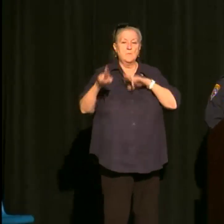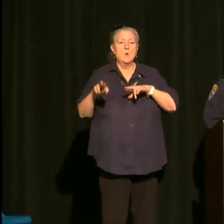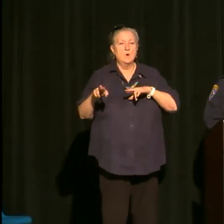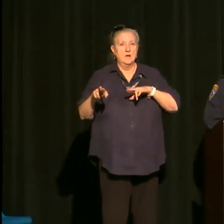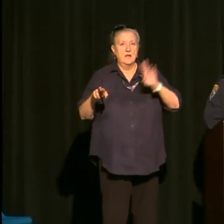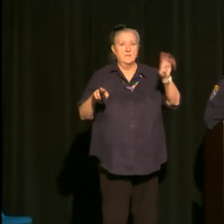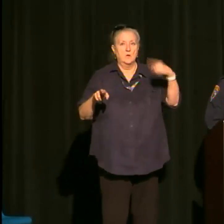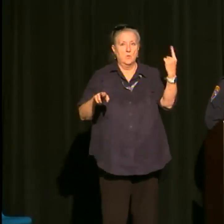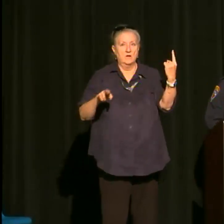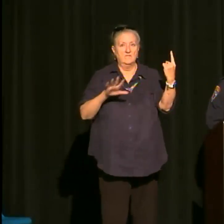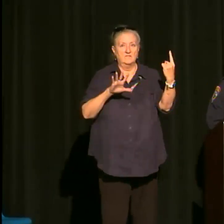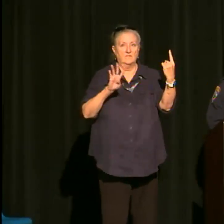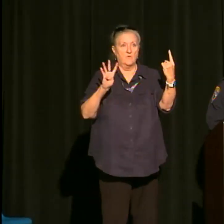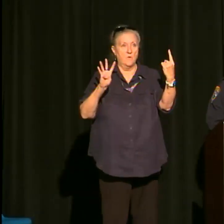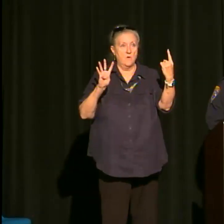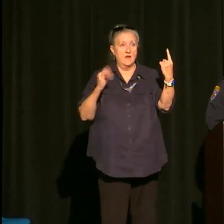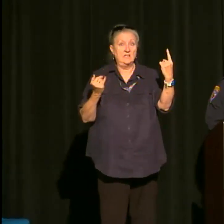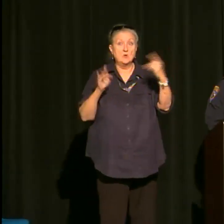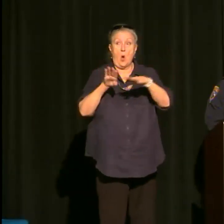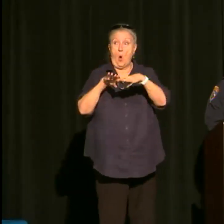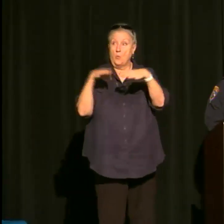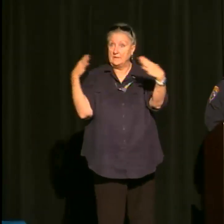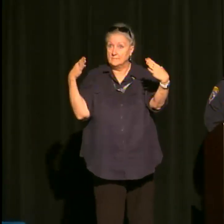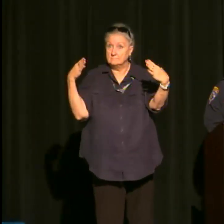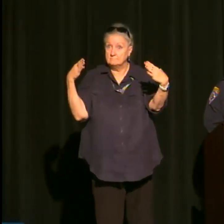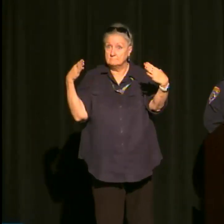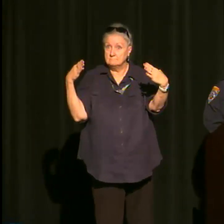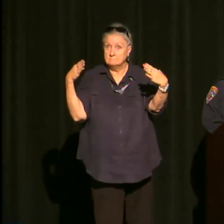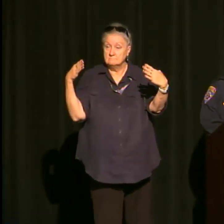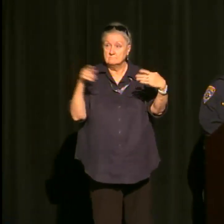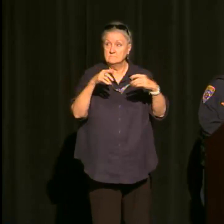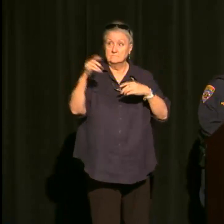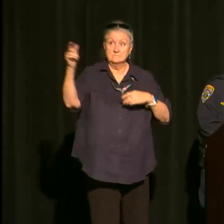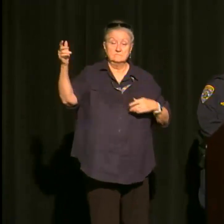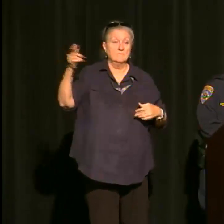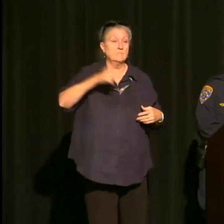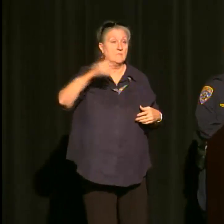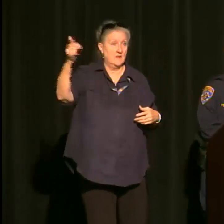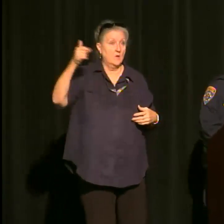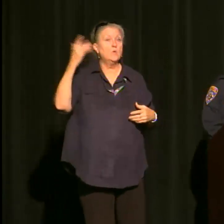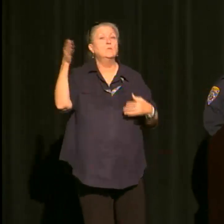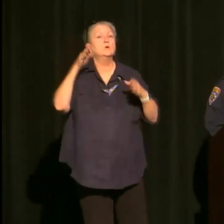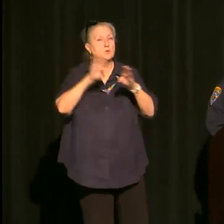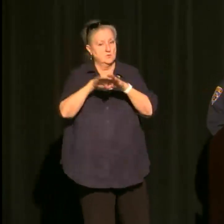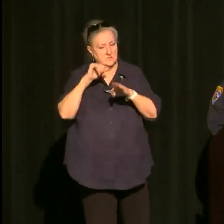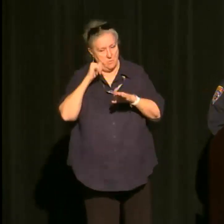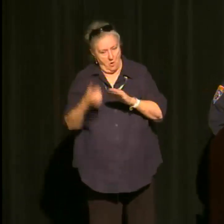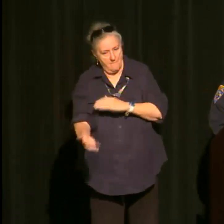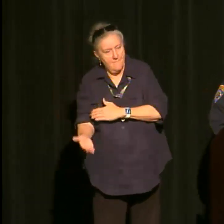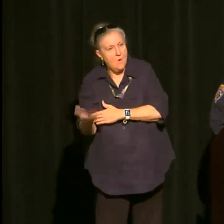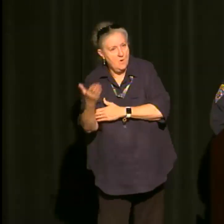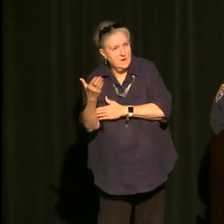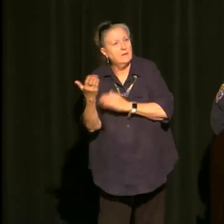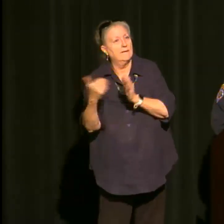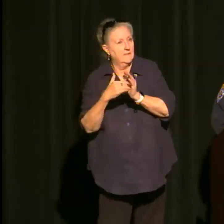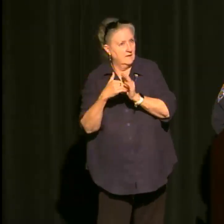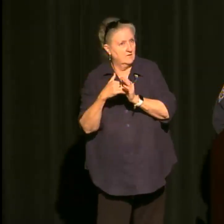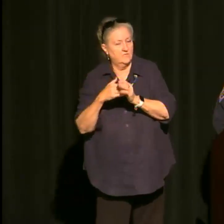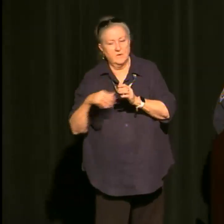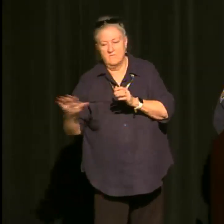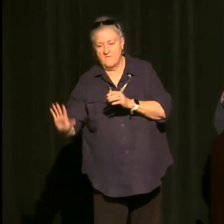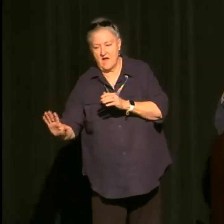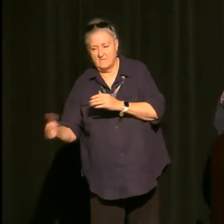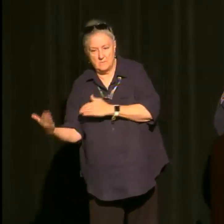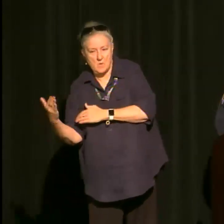the 154 is currently open. We will close it in the morning again from